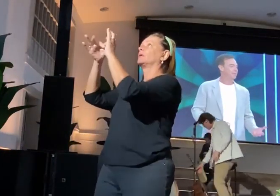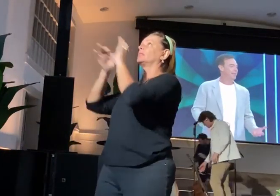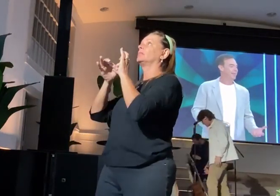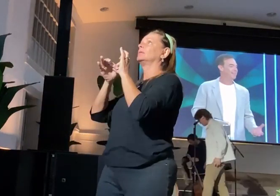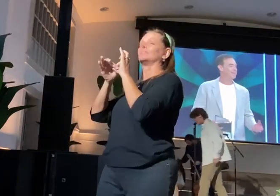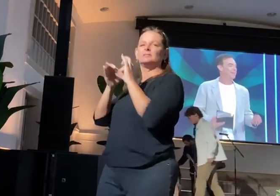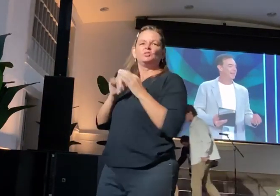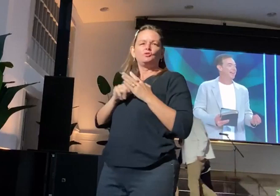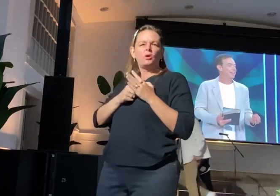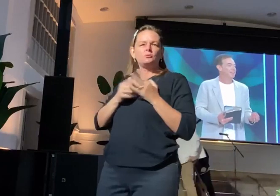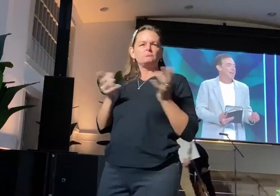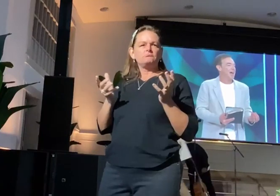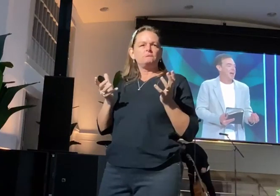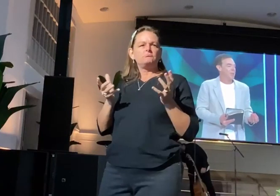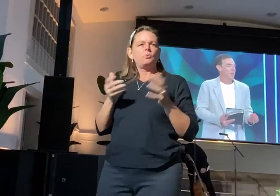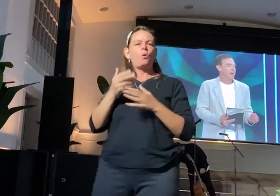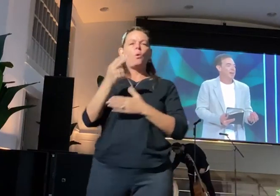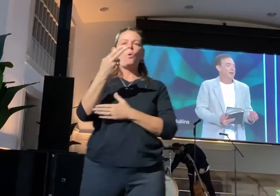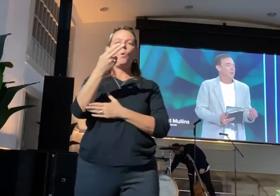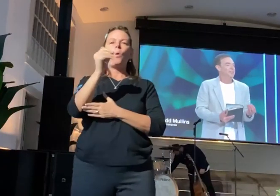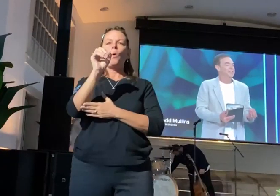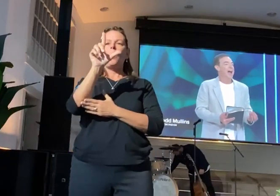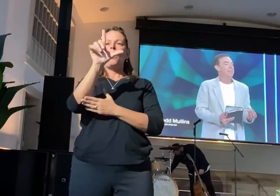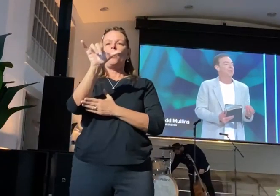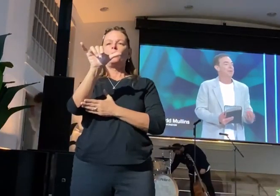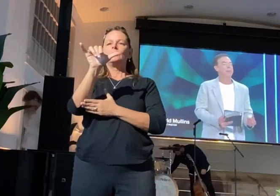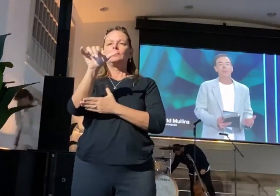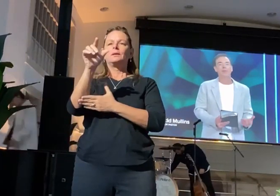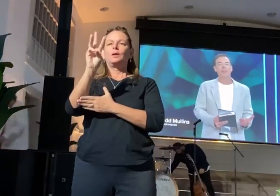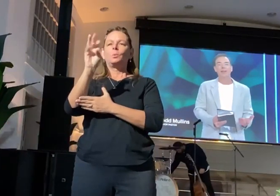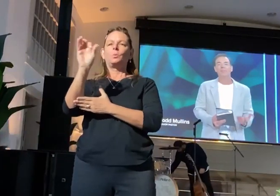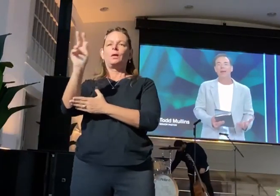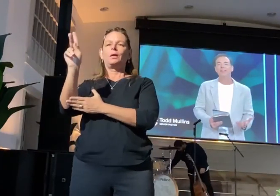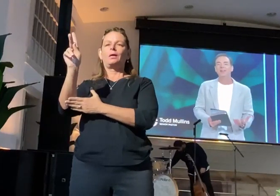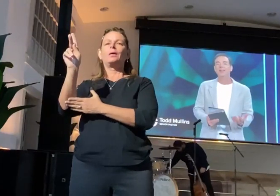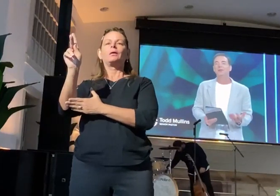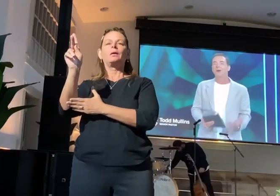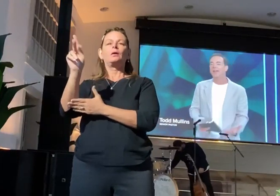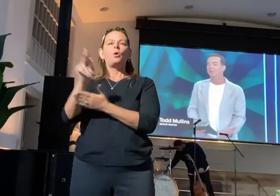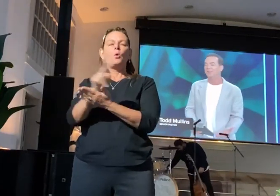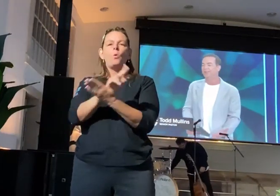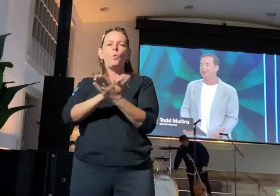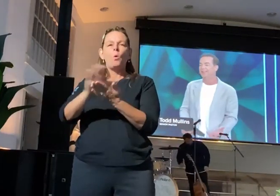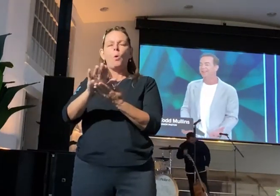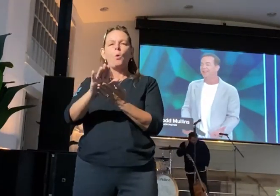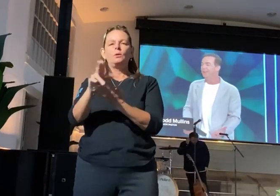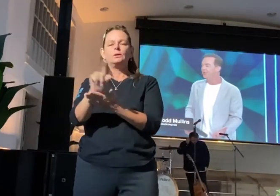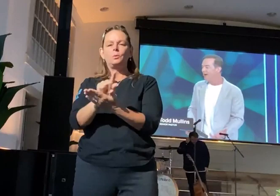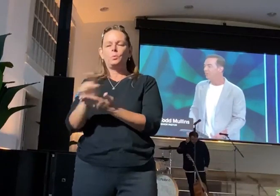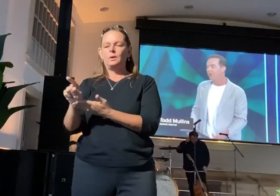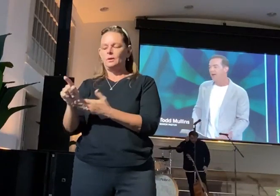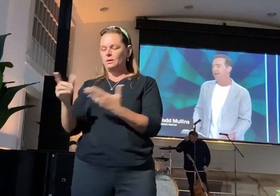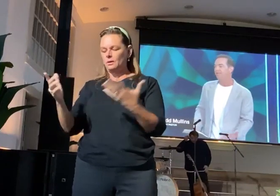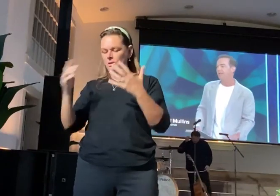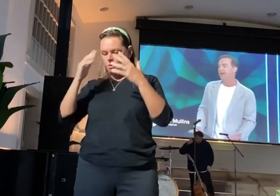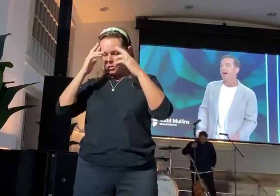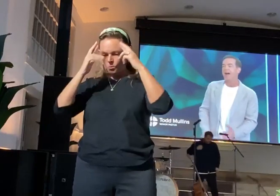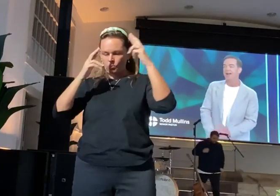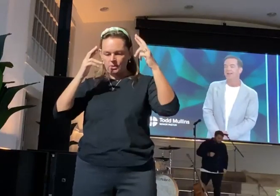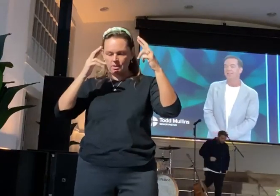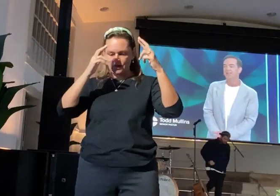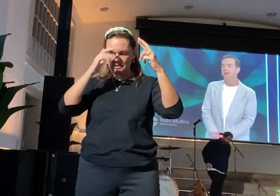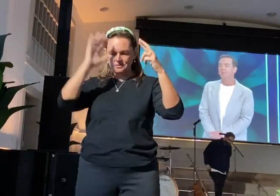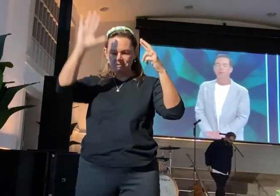Week. It is the beginning of a time where we stop and remember the amazing grace and incredible love